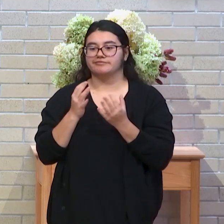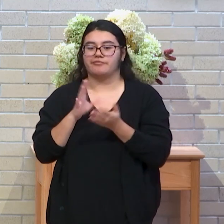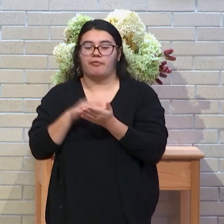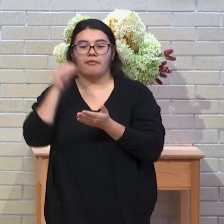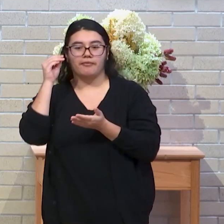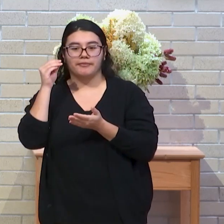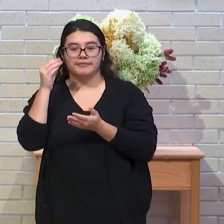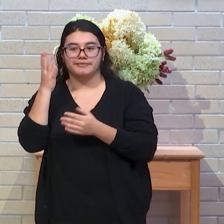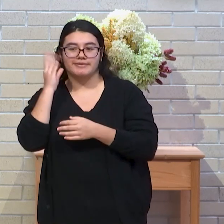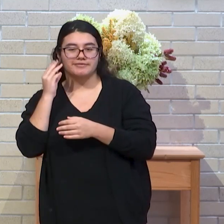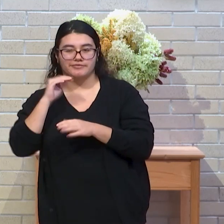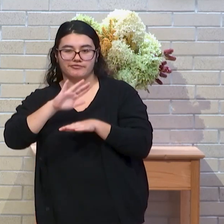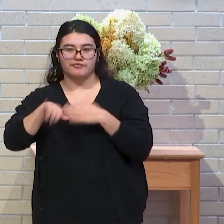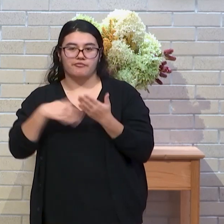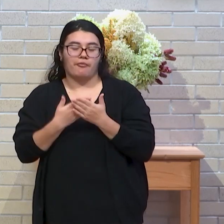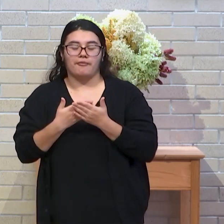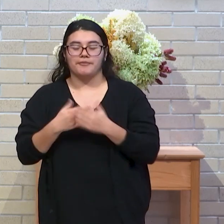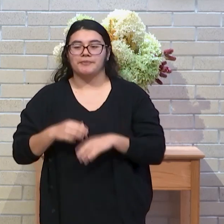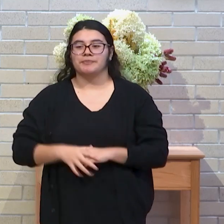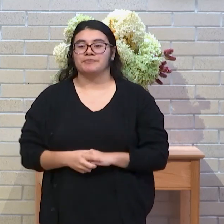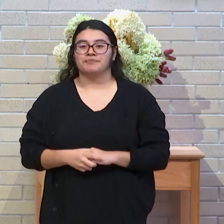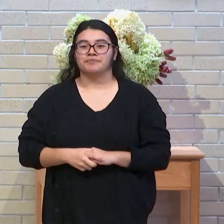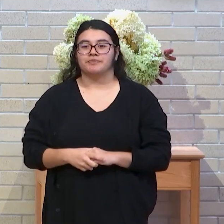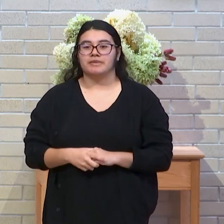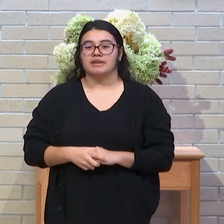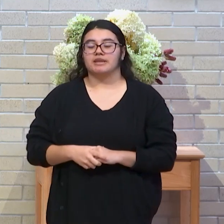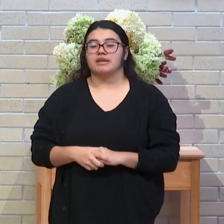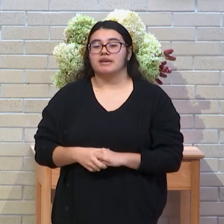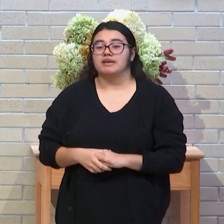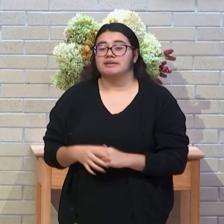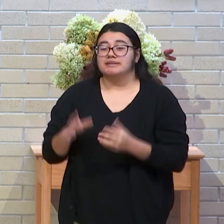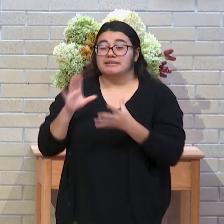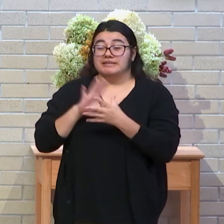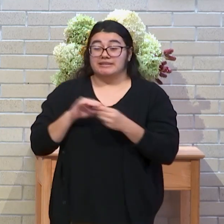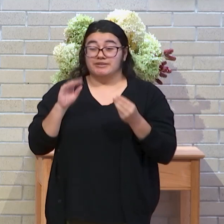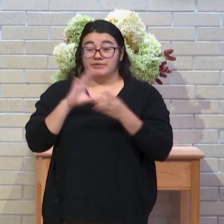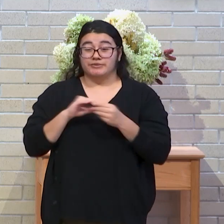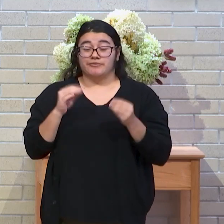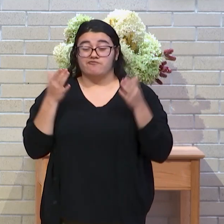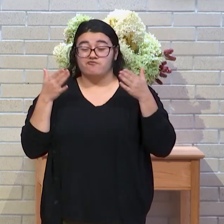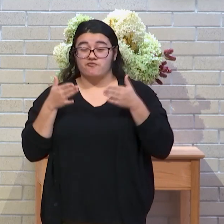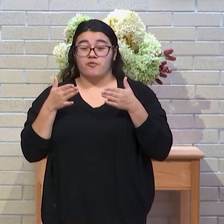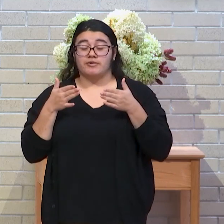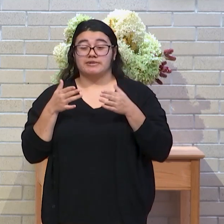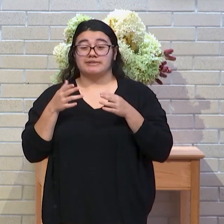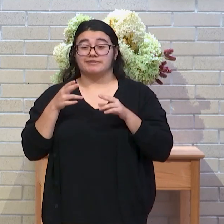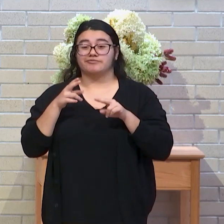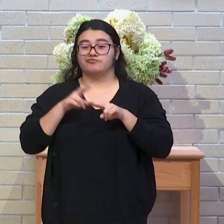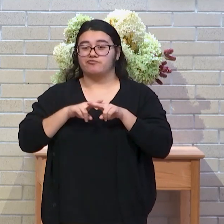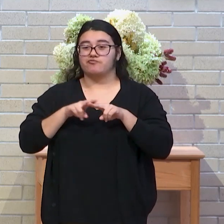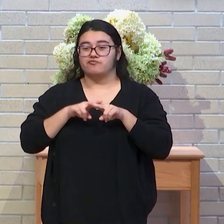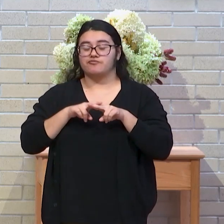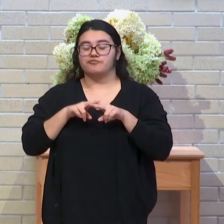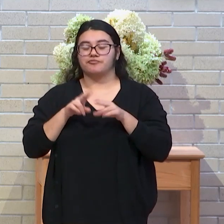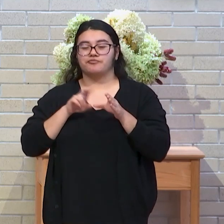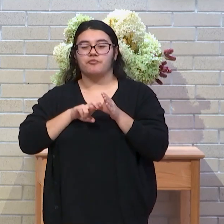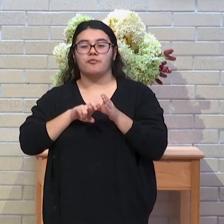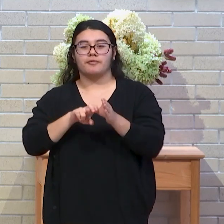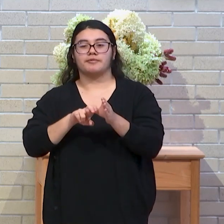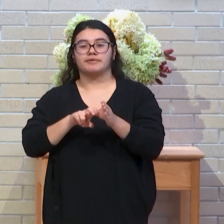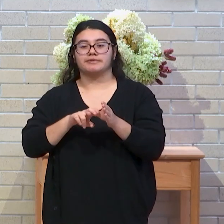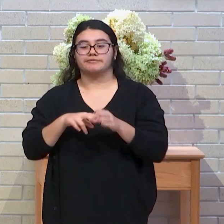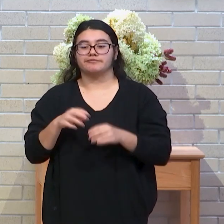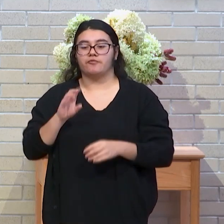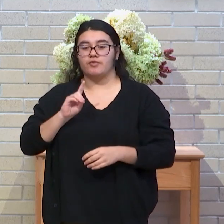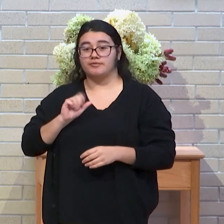about. What I am going to talk about is the train ride that we took from Dar es Salaam to Arusha. Dar was where study was, Arusha was the next stop on